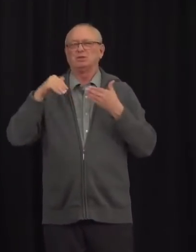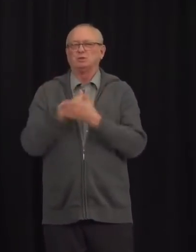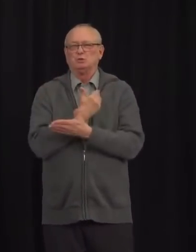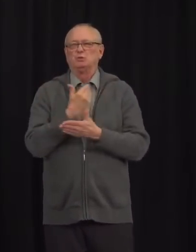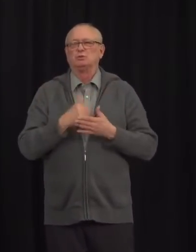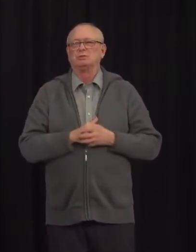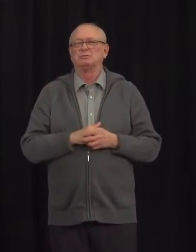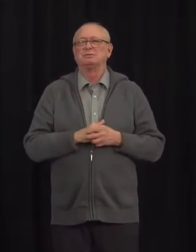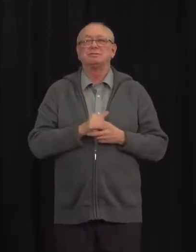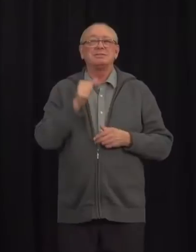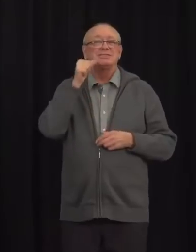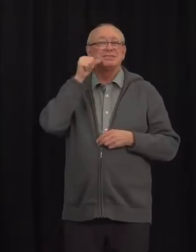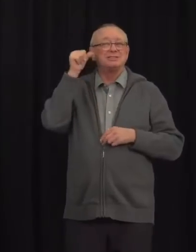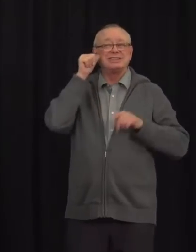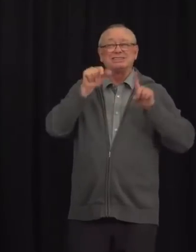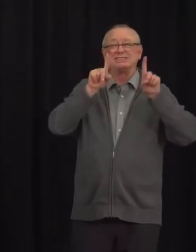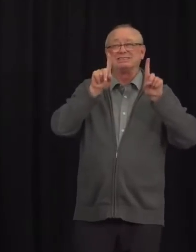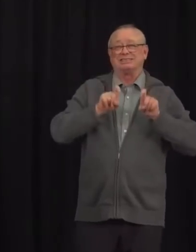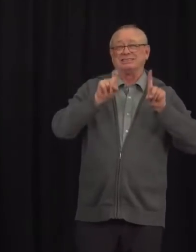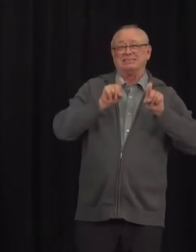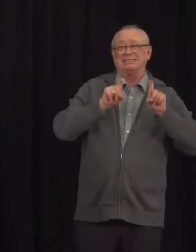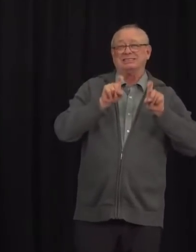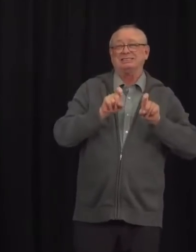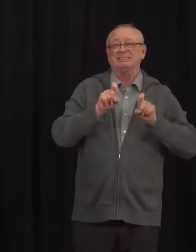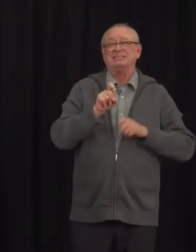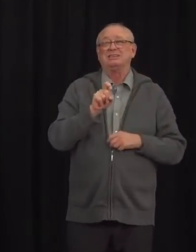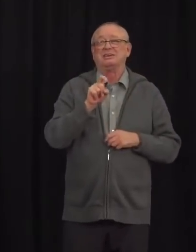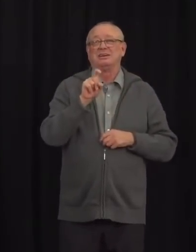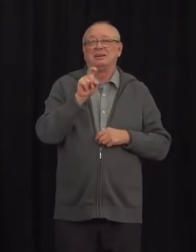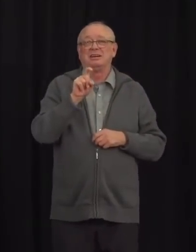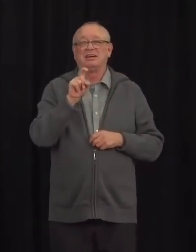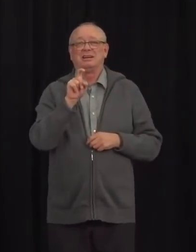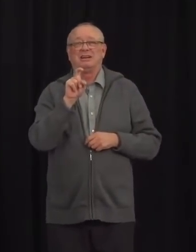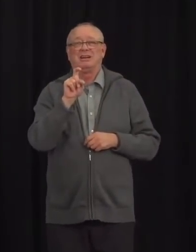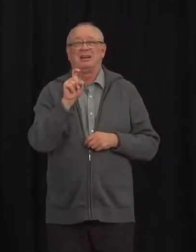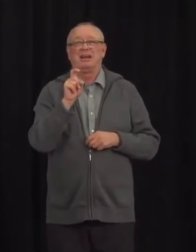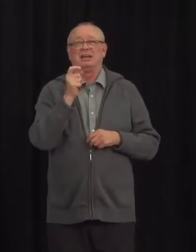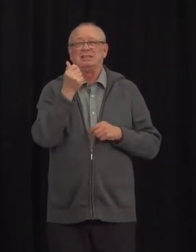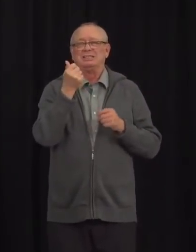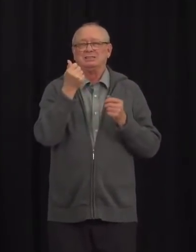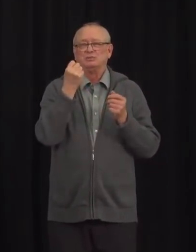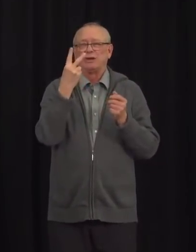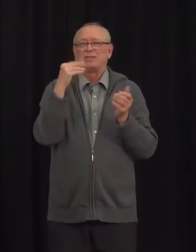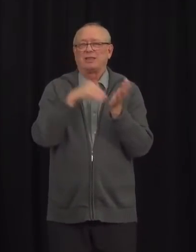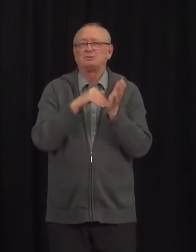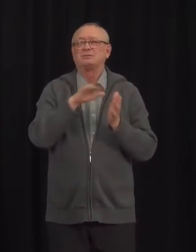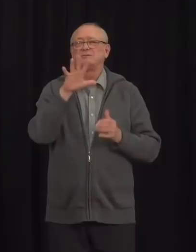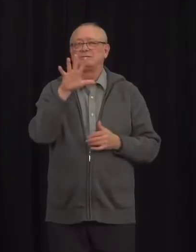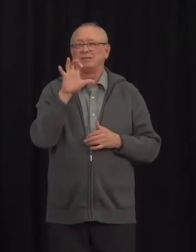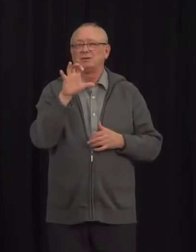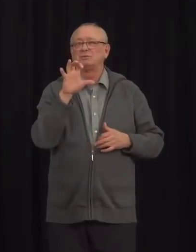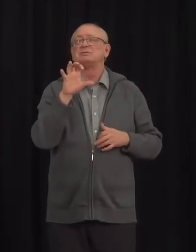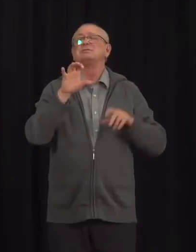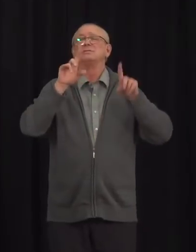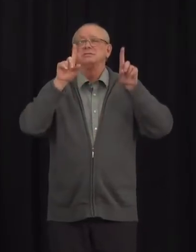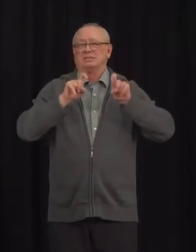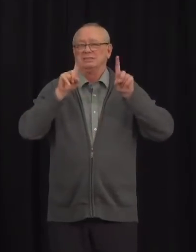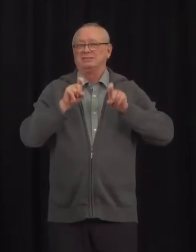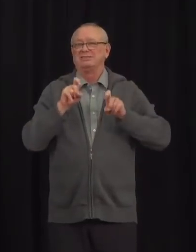And yesterday, we diagnosed 504 cases and completed almost 12,700